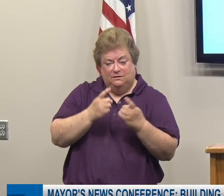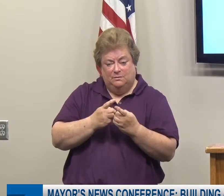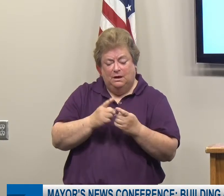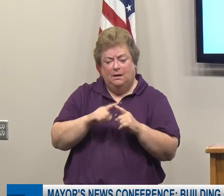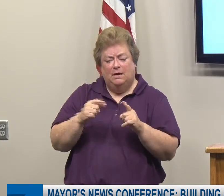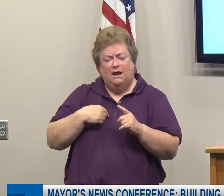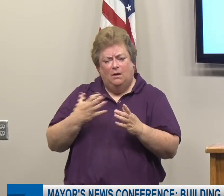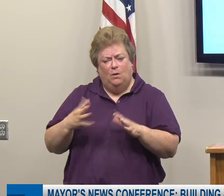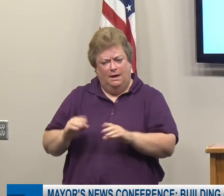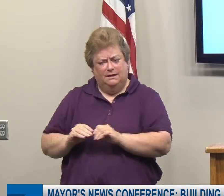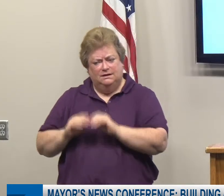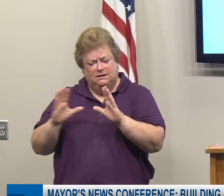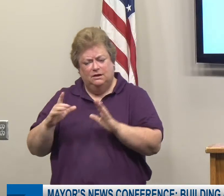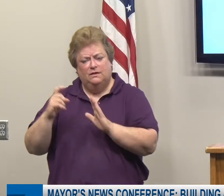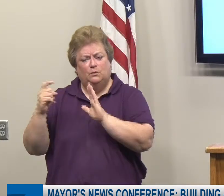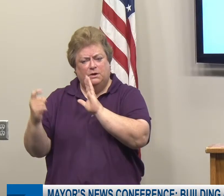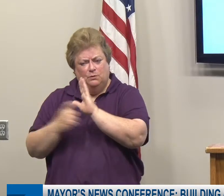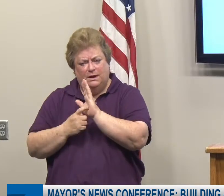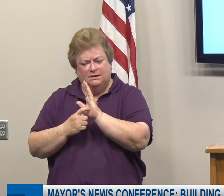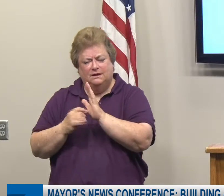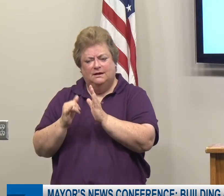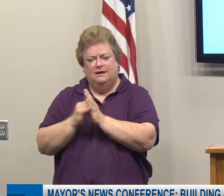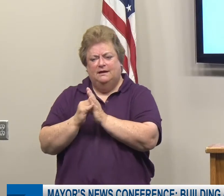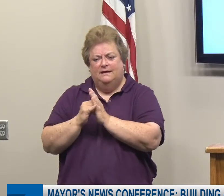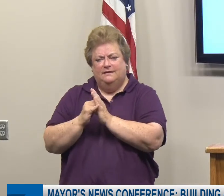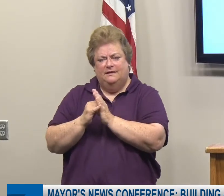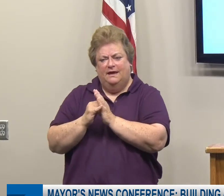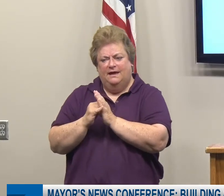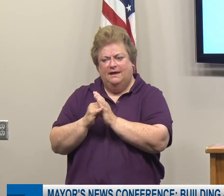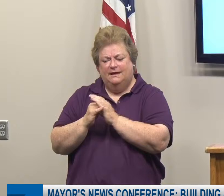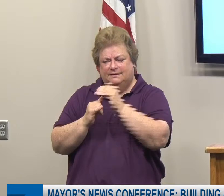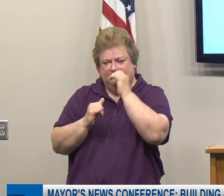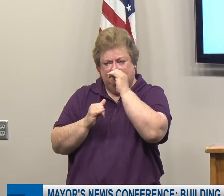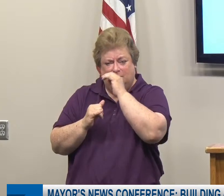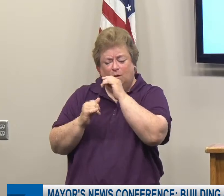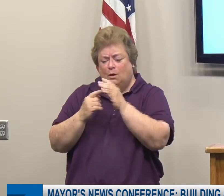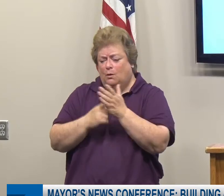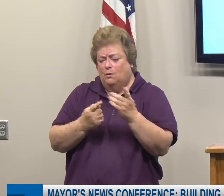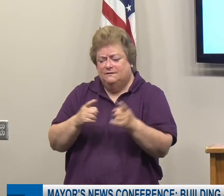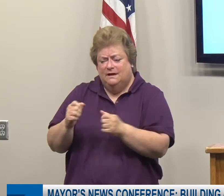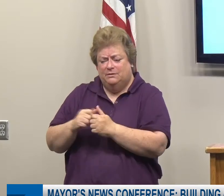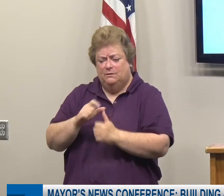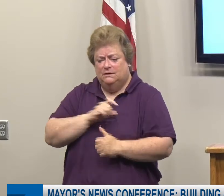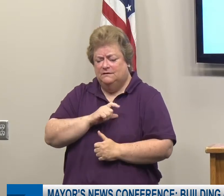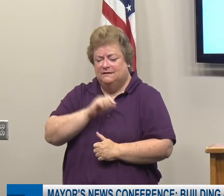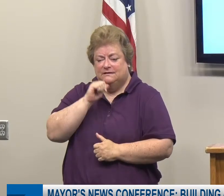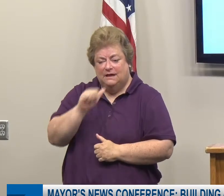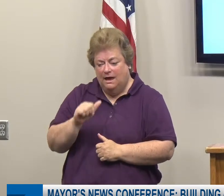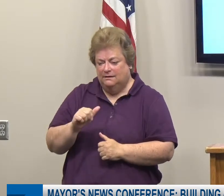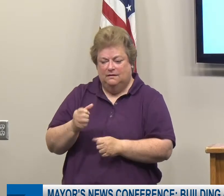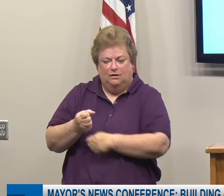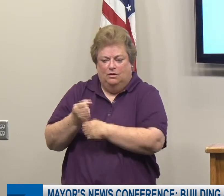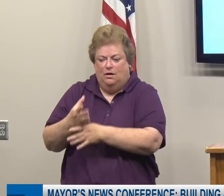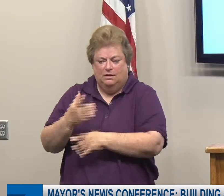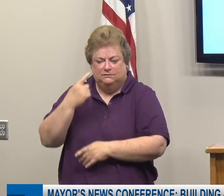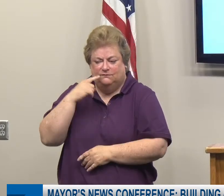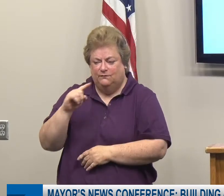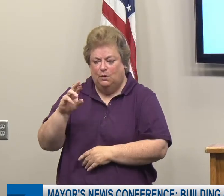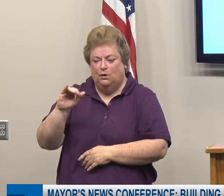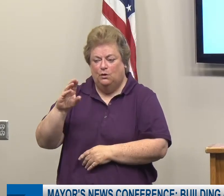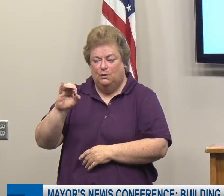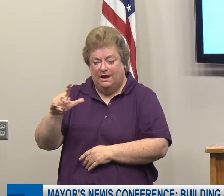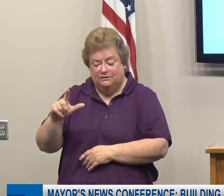to be clear that we recognize disparities in policing are a symptom and not the root cause of racial injustice. The roots